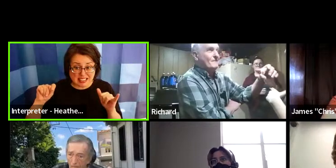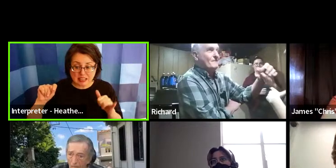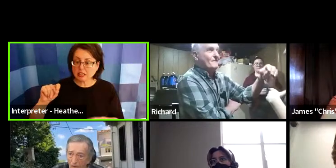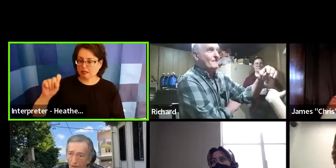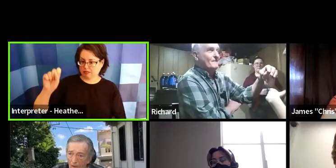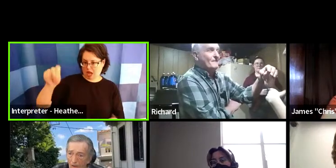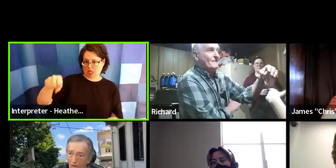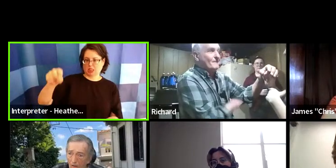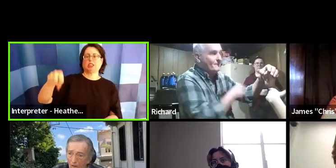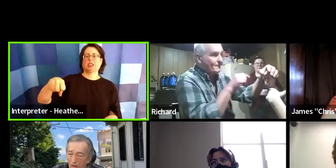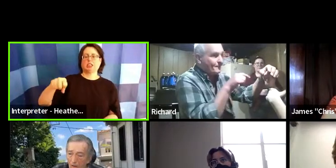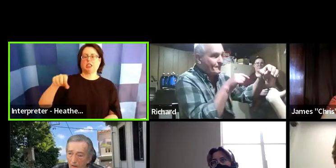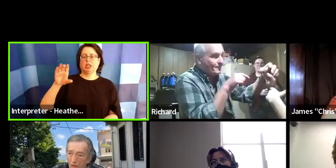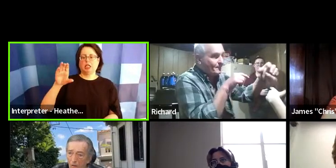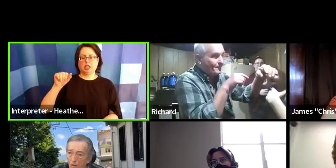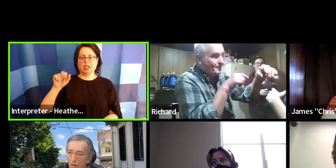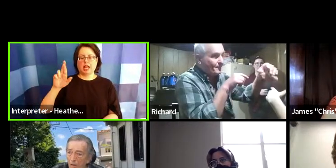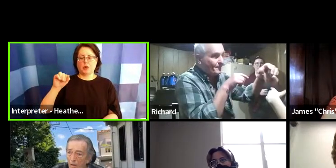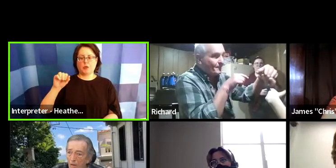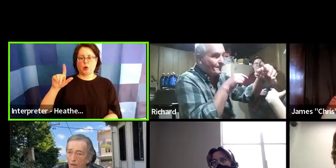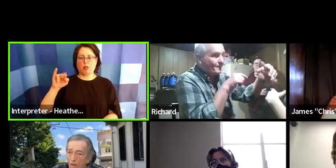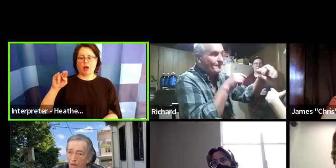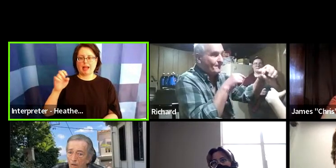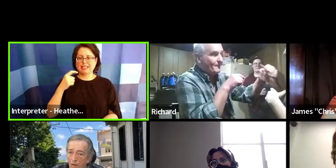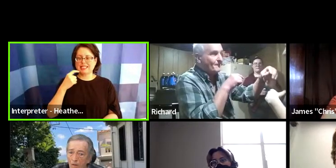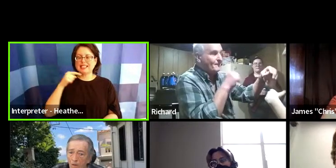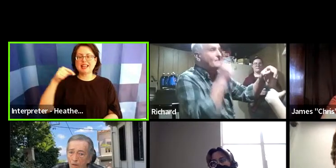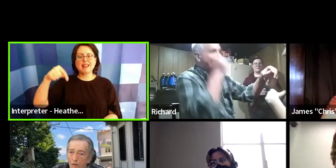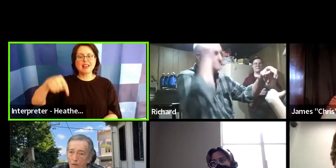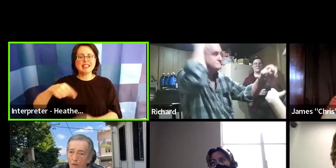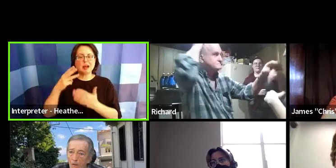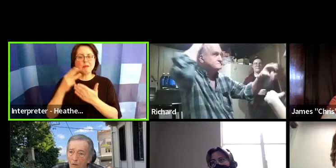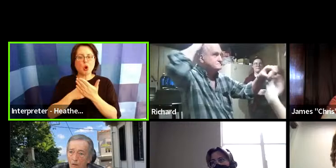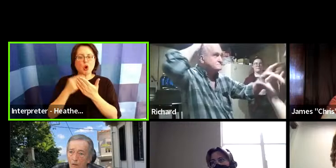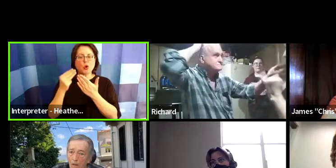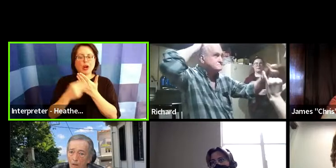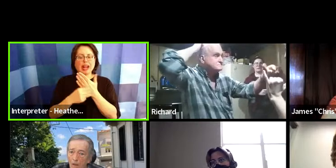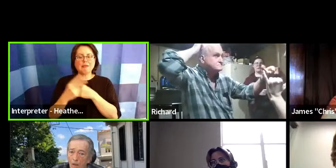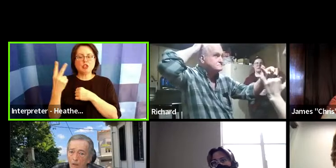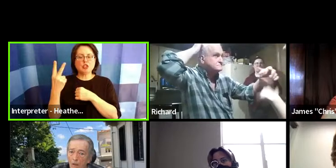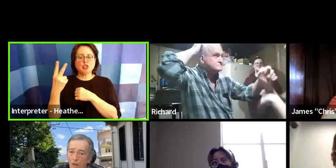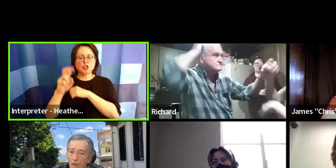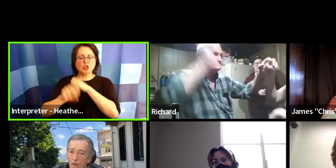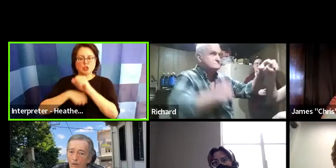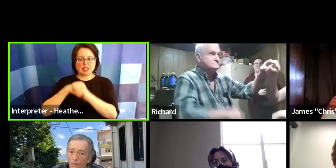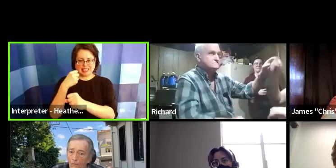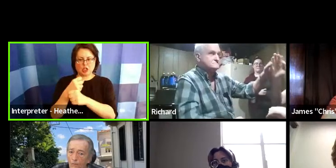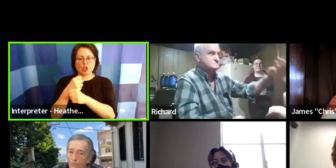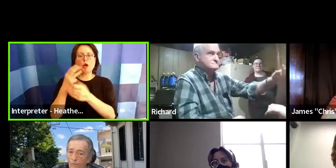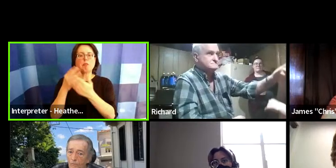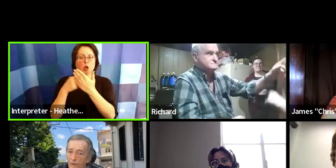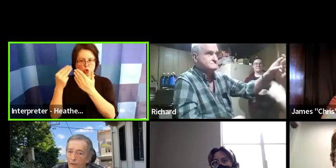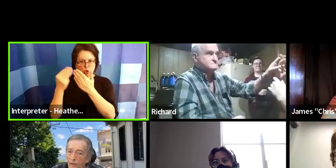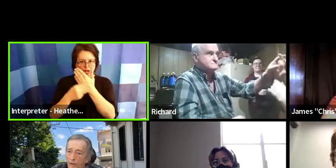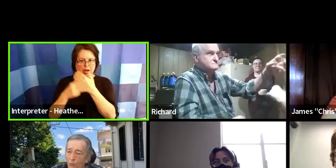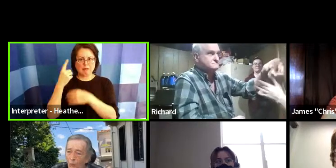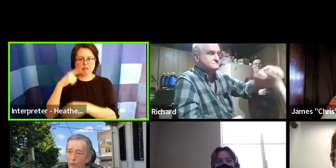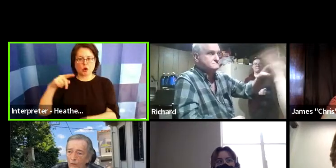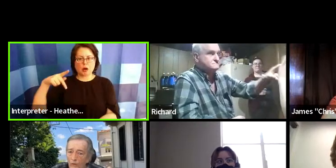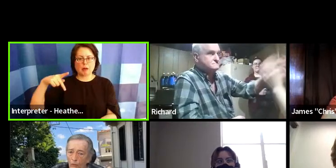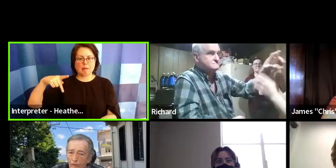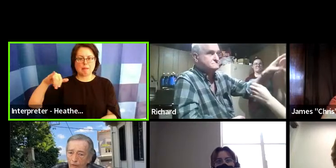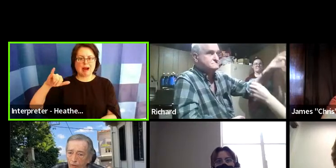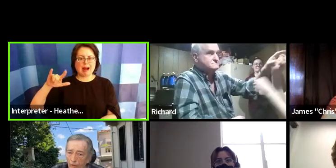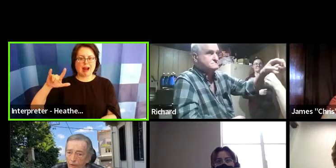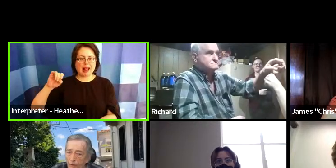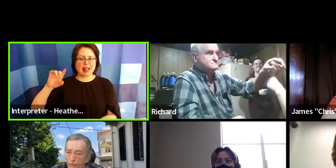Yes, the Move PGH program is a 2-year pilot that just launched this past summer. So we're about 7 months into the pilot program. And what